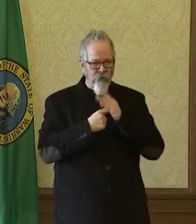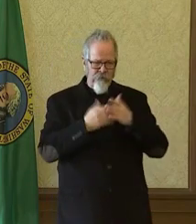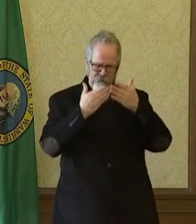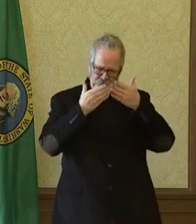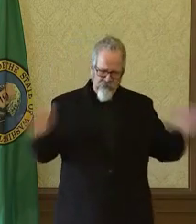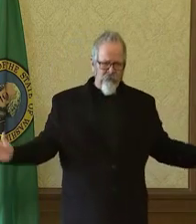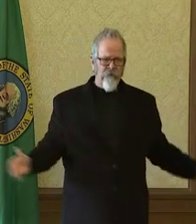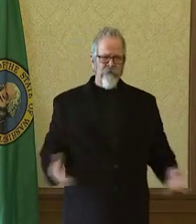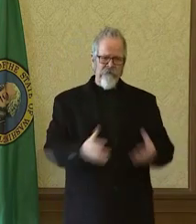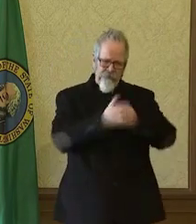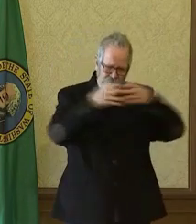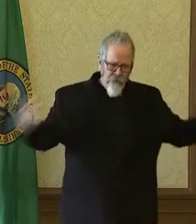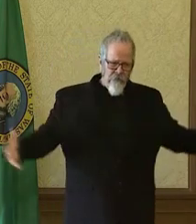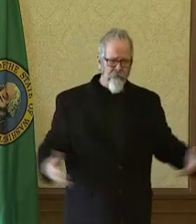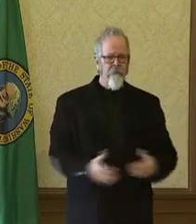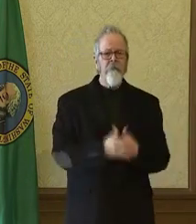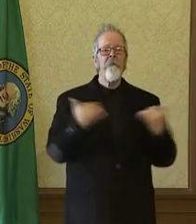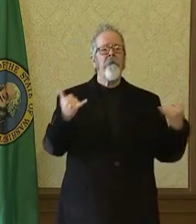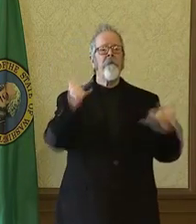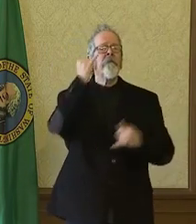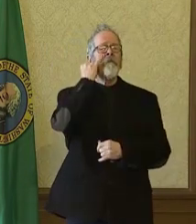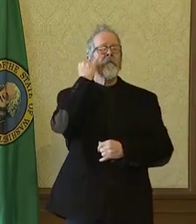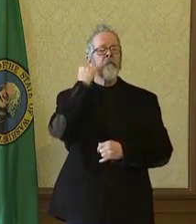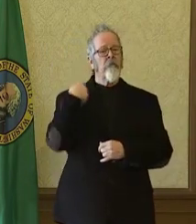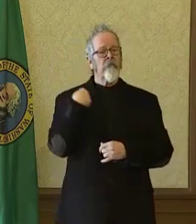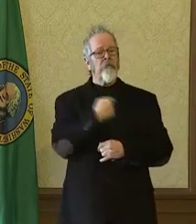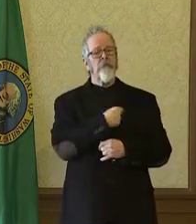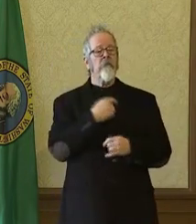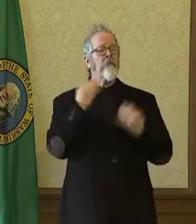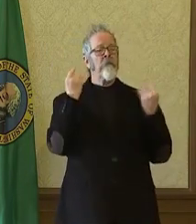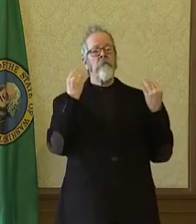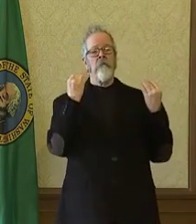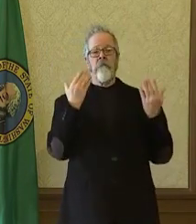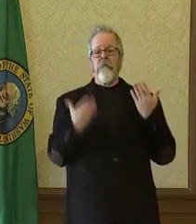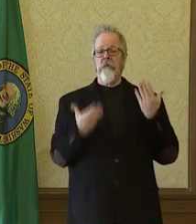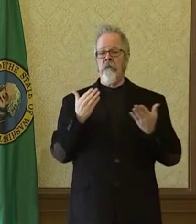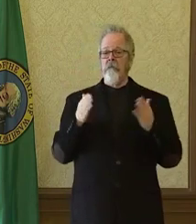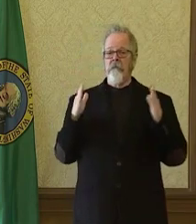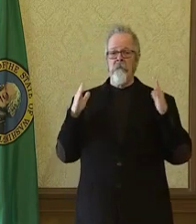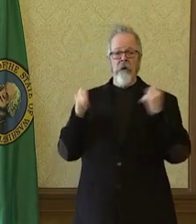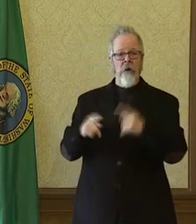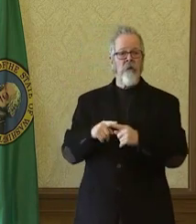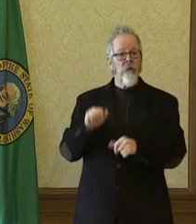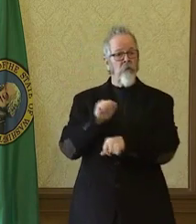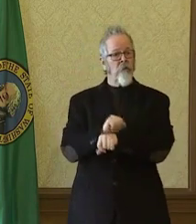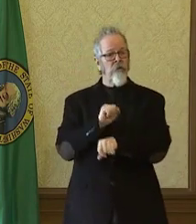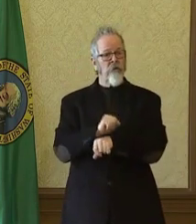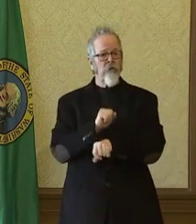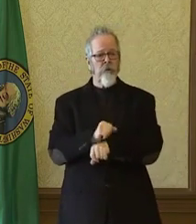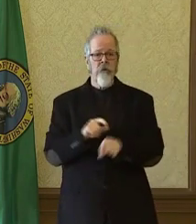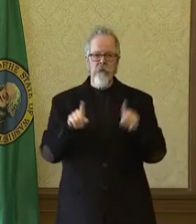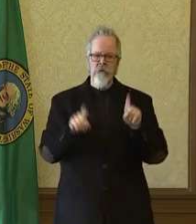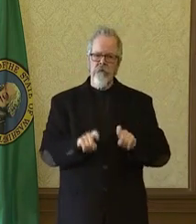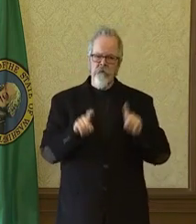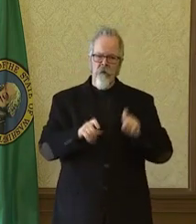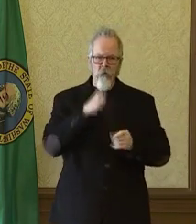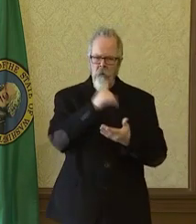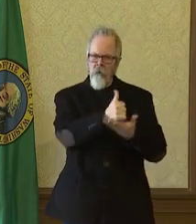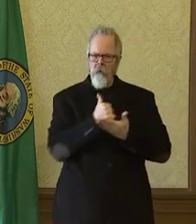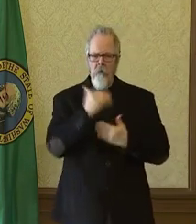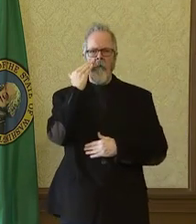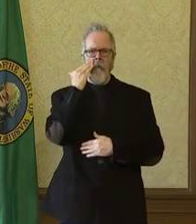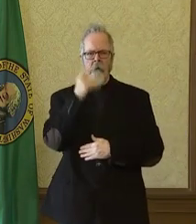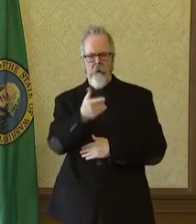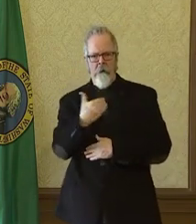work. So I can't overstate the need for increased capacity, the need for federal help on